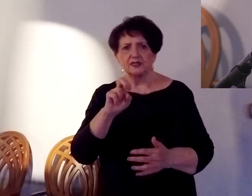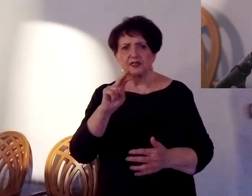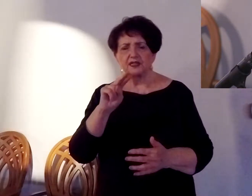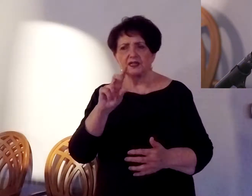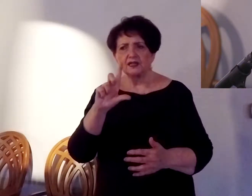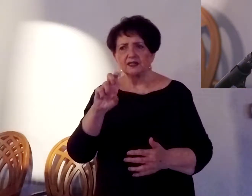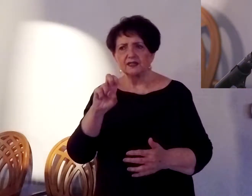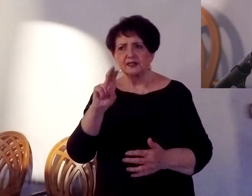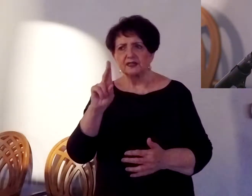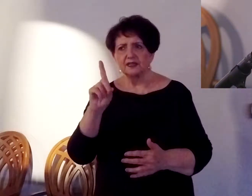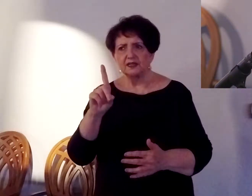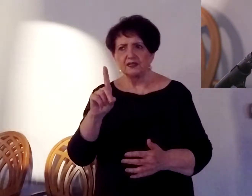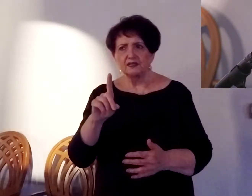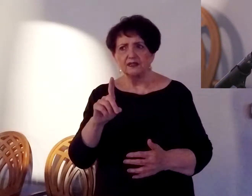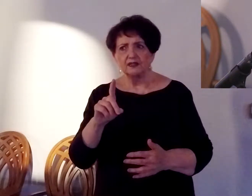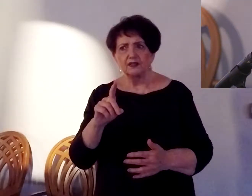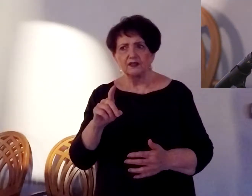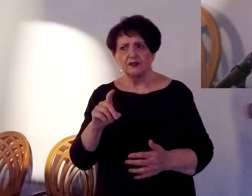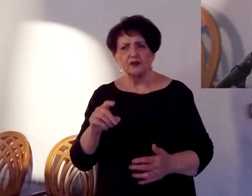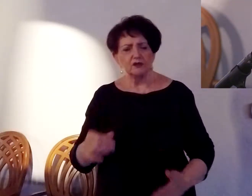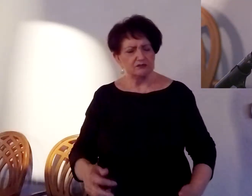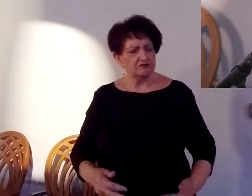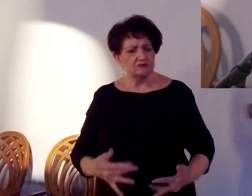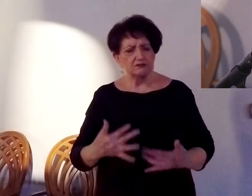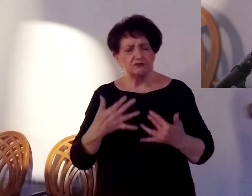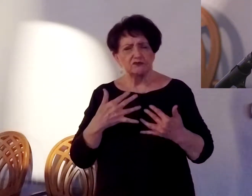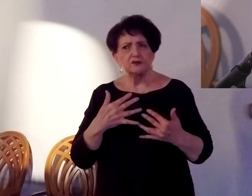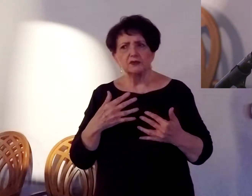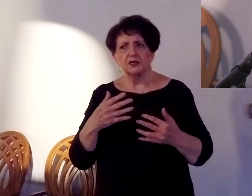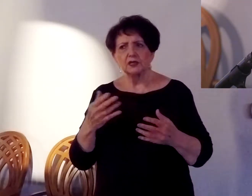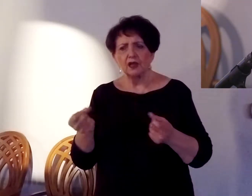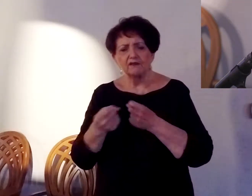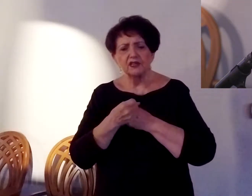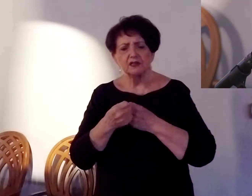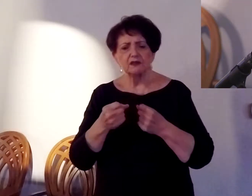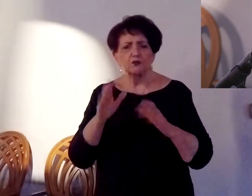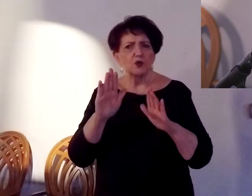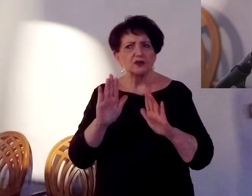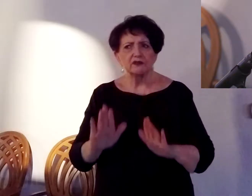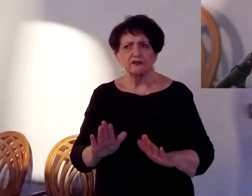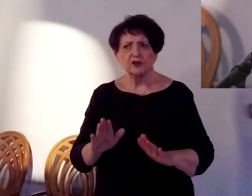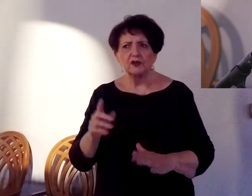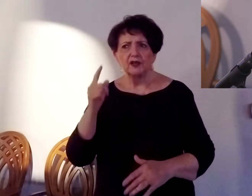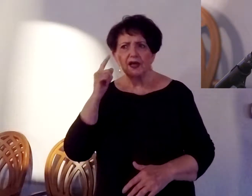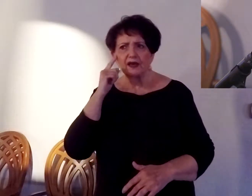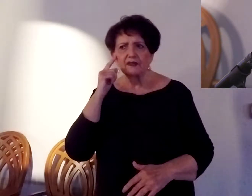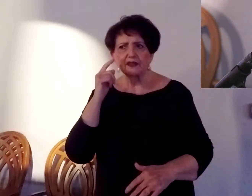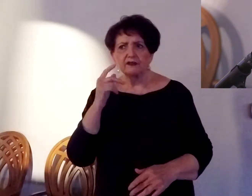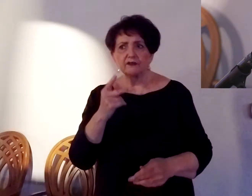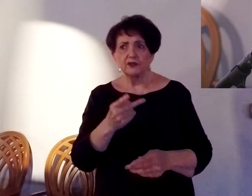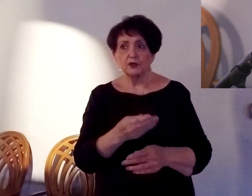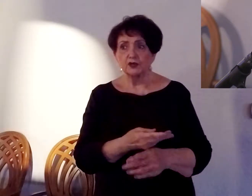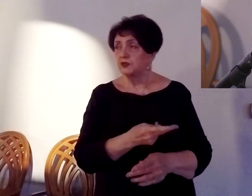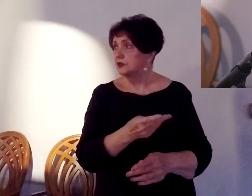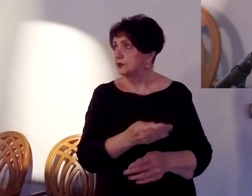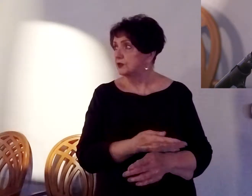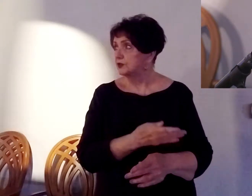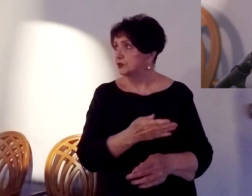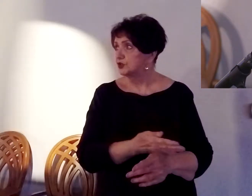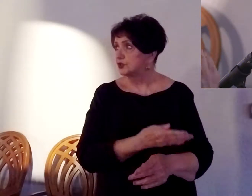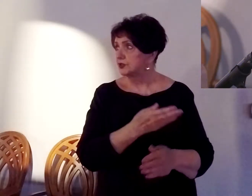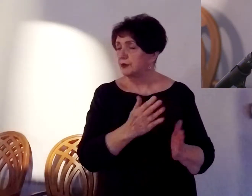had, they're very moving and they're so loving and so wonderful. And I think of the Good Shepherd one, and that's